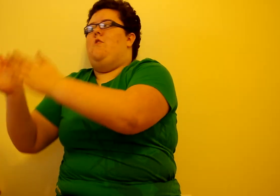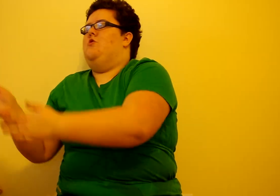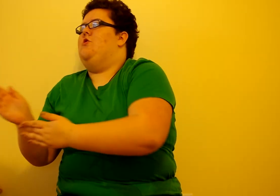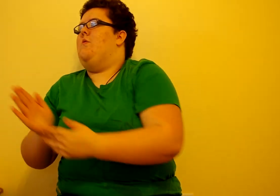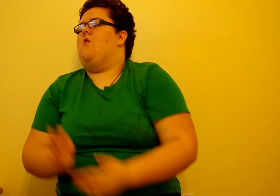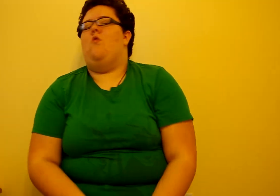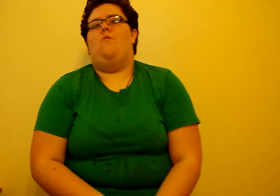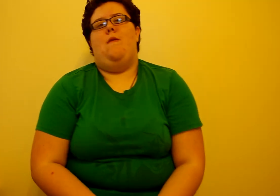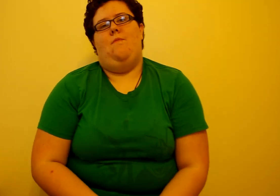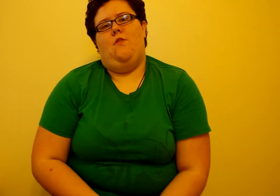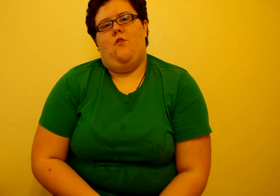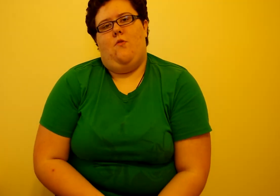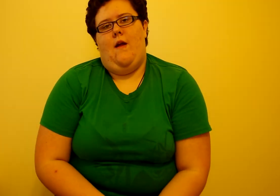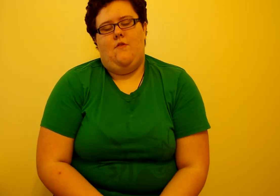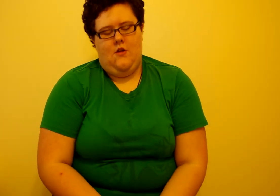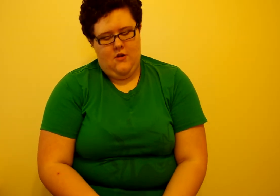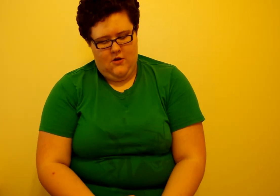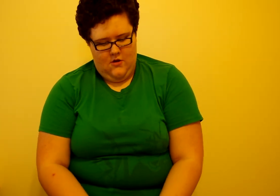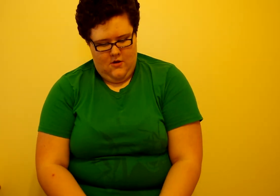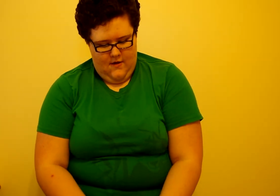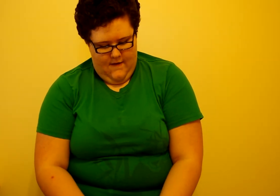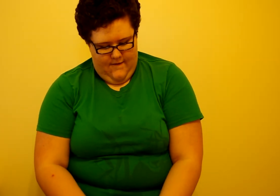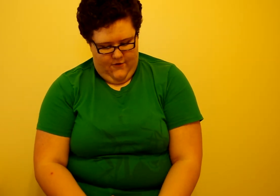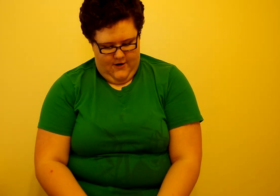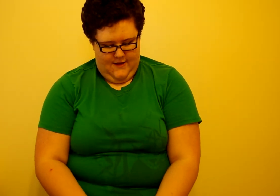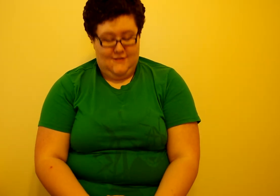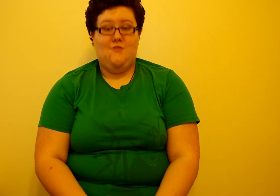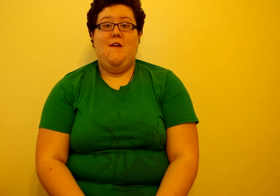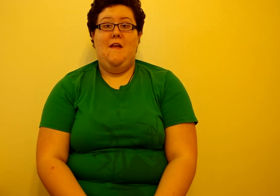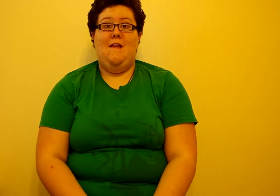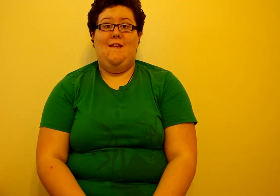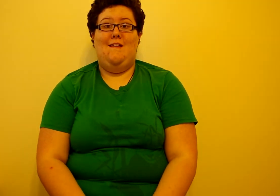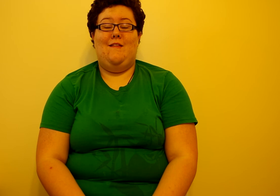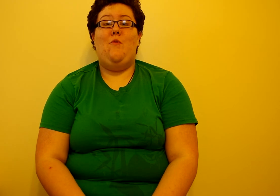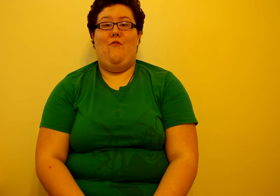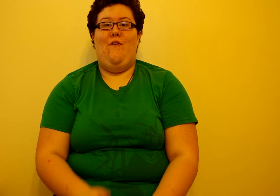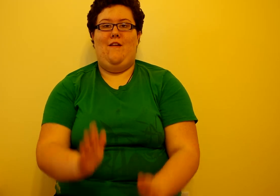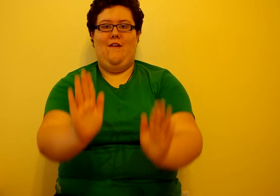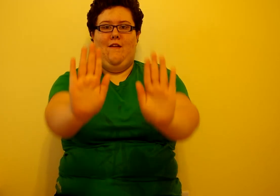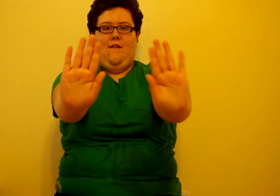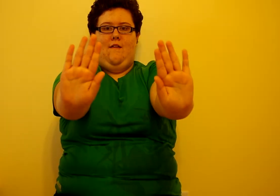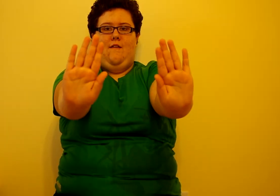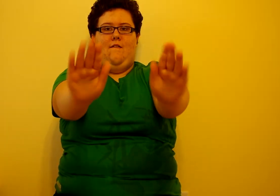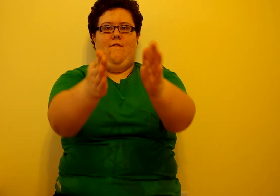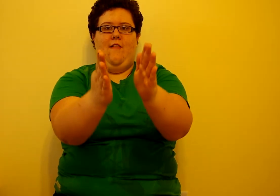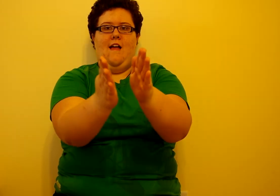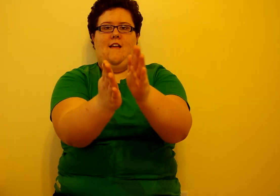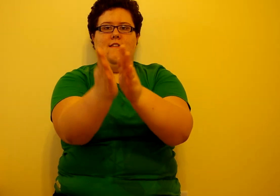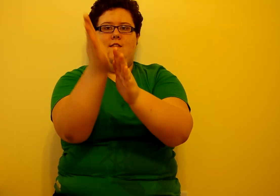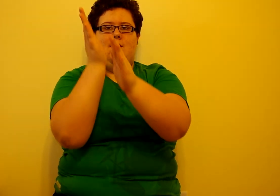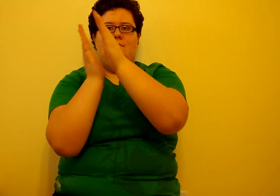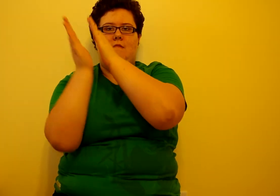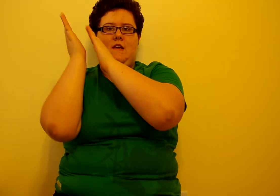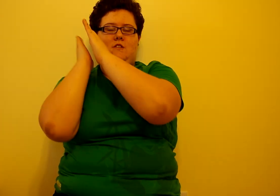you're showing all the people that are around. For history, it's more fun. Flat hands,